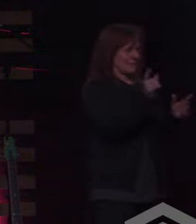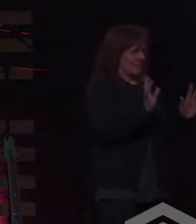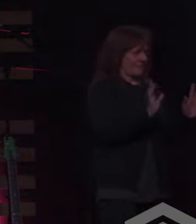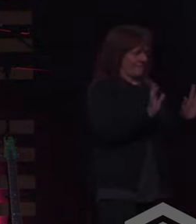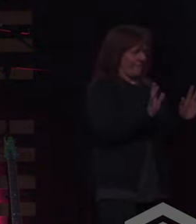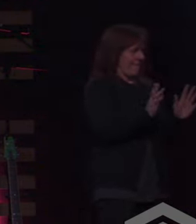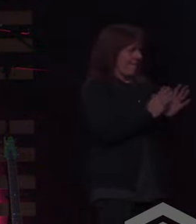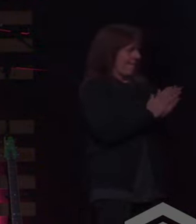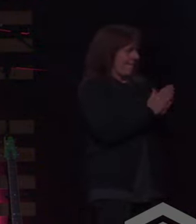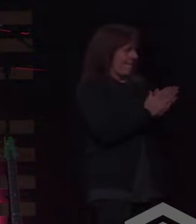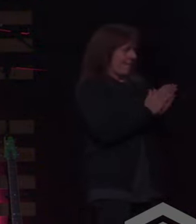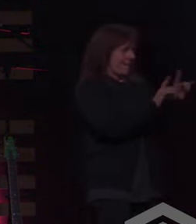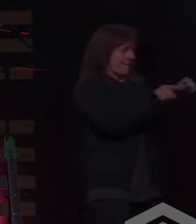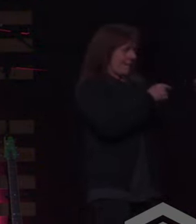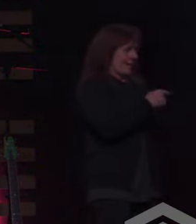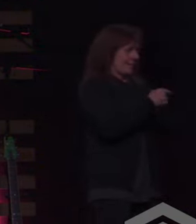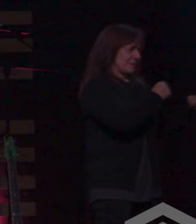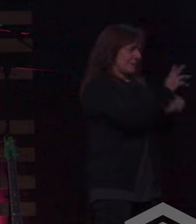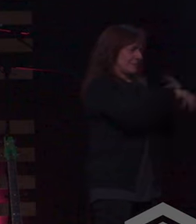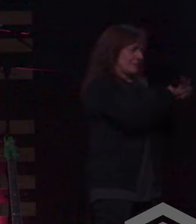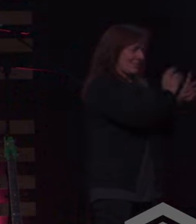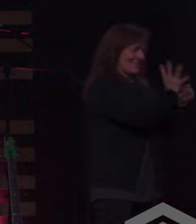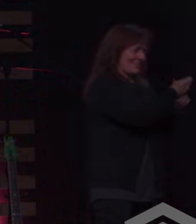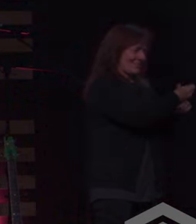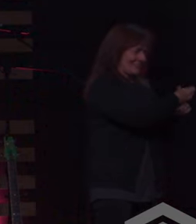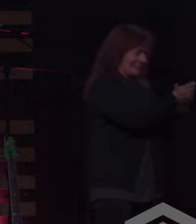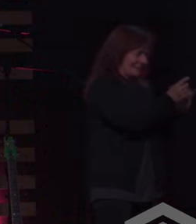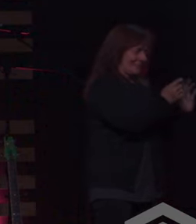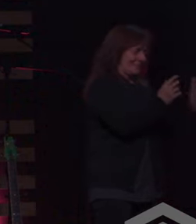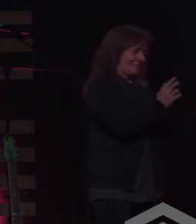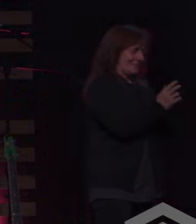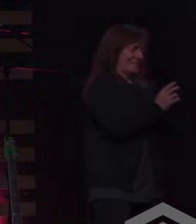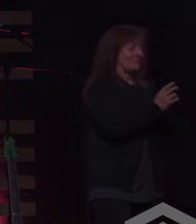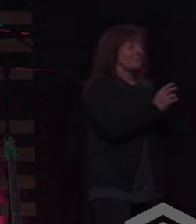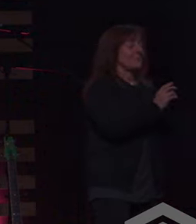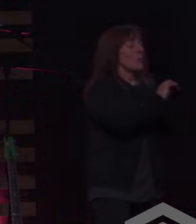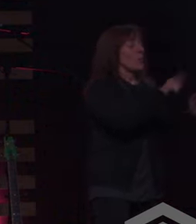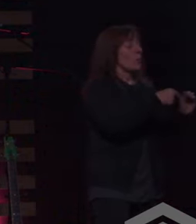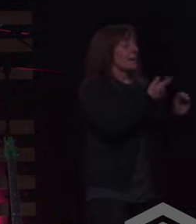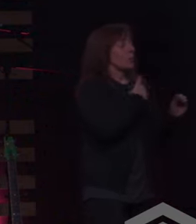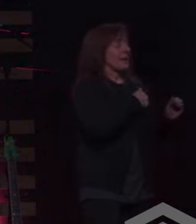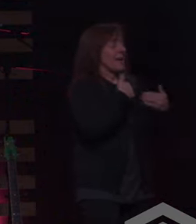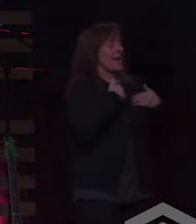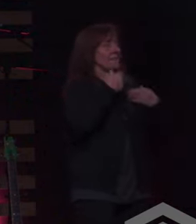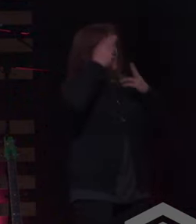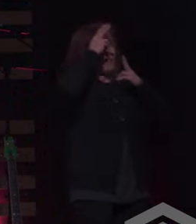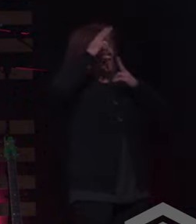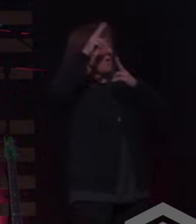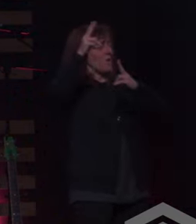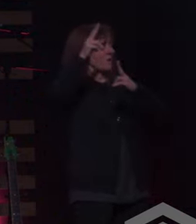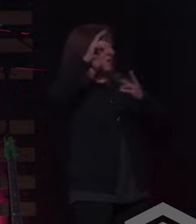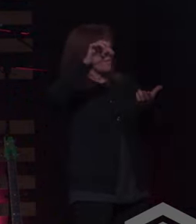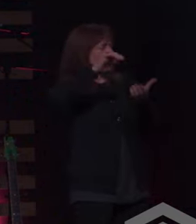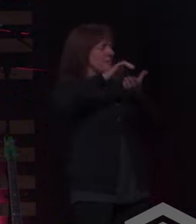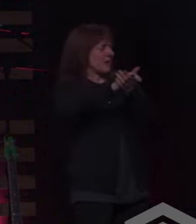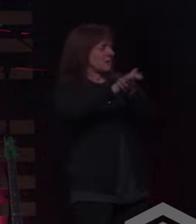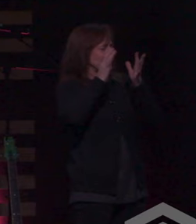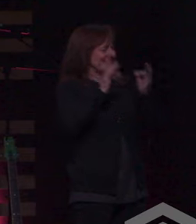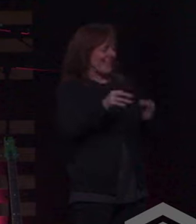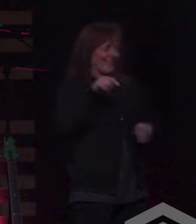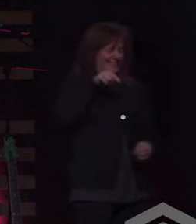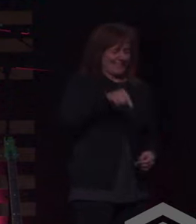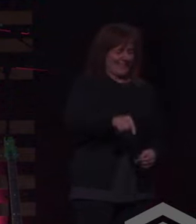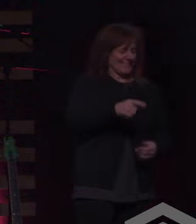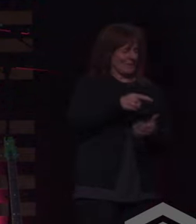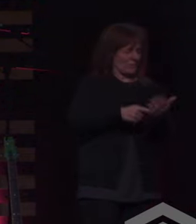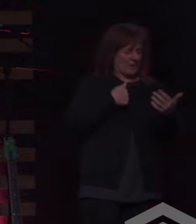so countercultural that it's not even funny. When we hold it in that same esteem and we decide that this is what we're going to